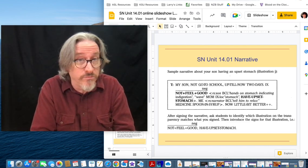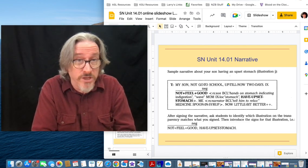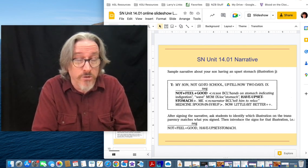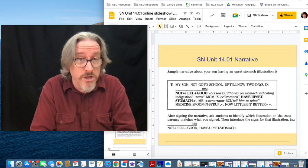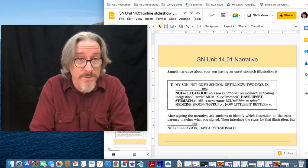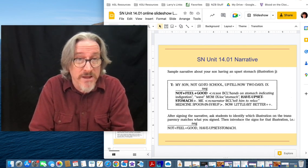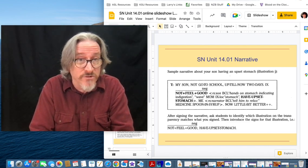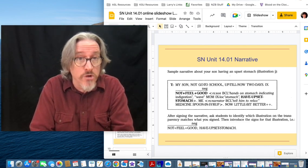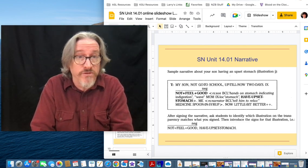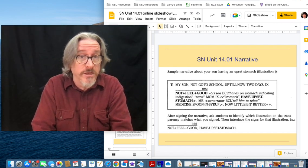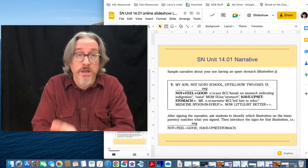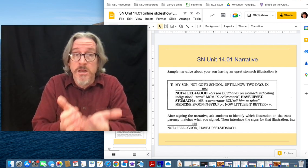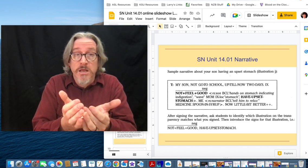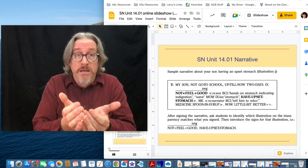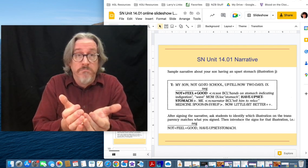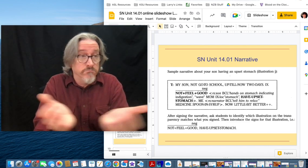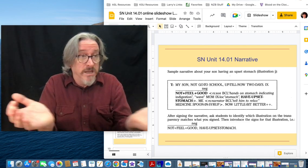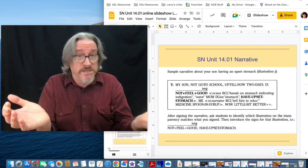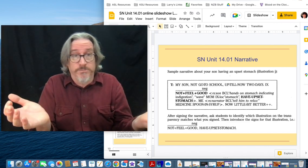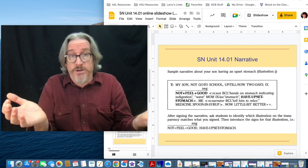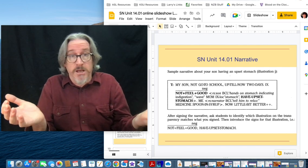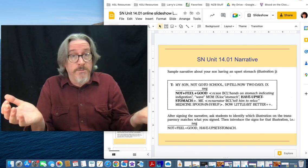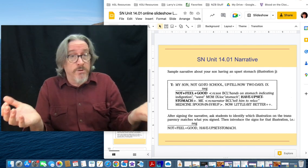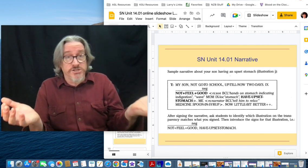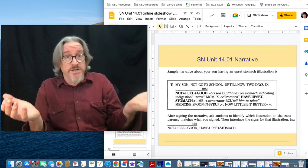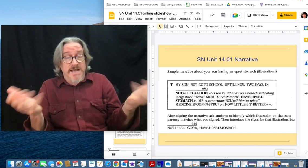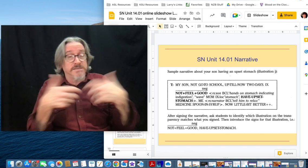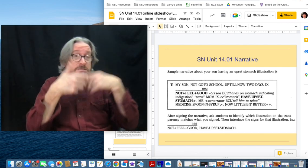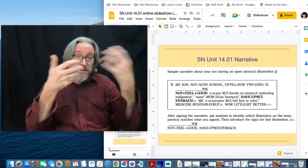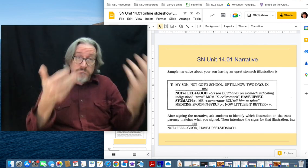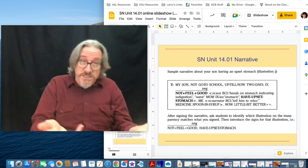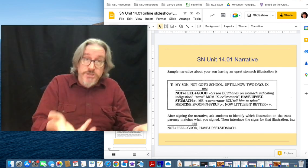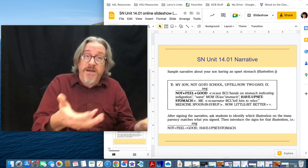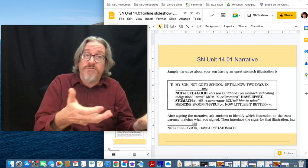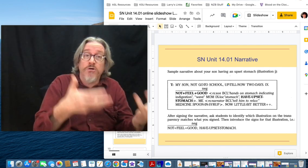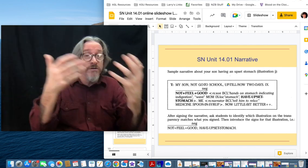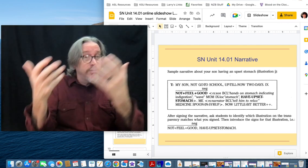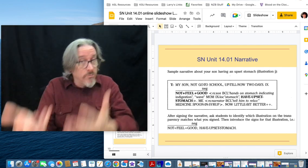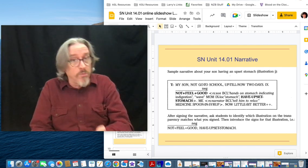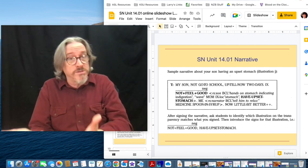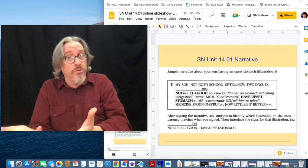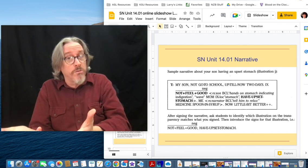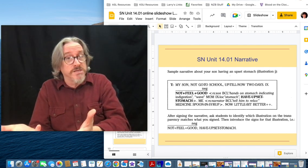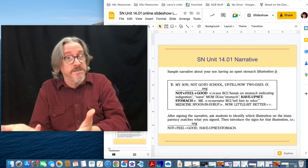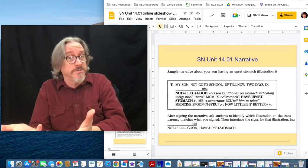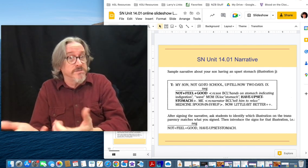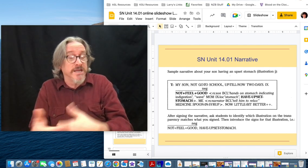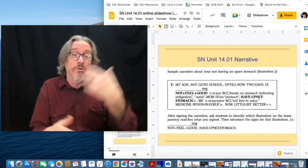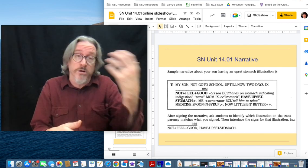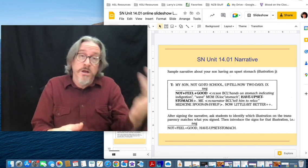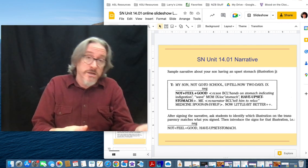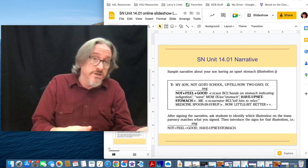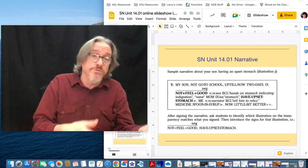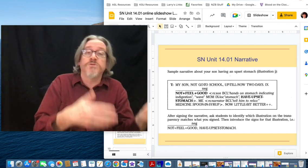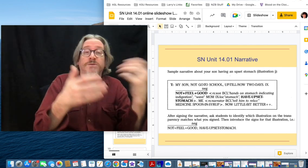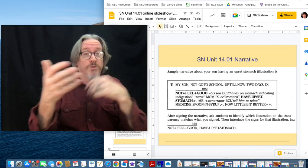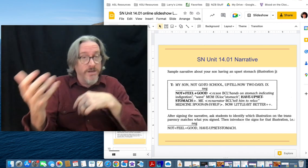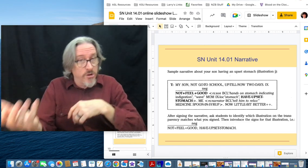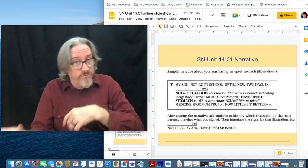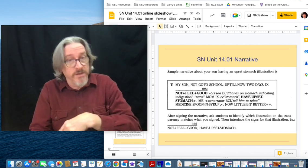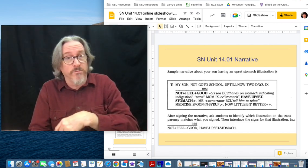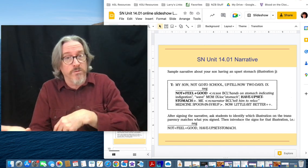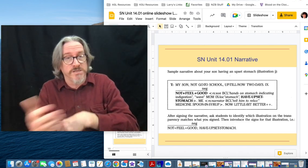example, coming out of COVID, it's a pretty common question to ask. Did you have COVID? What were the symptoms like? Or did you know